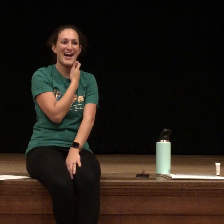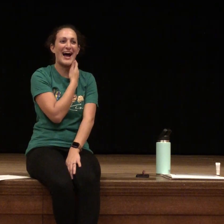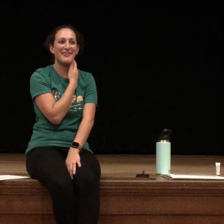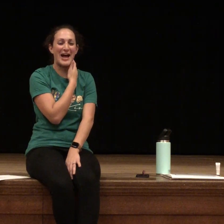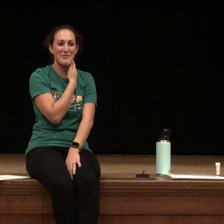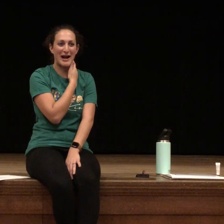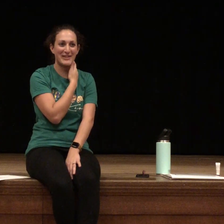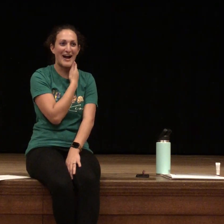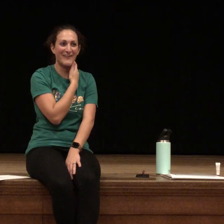How now, brown cow?